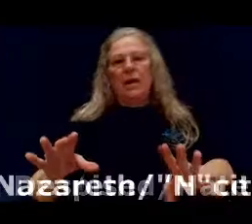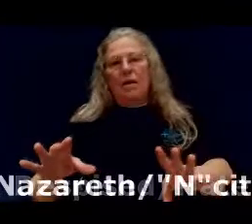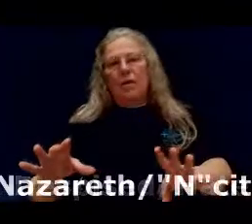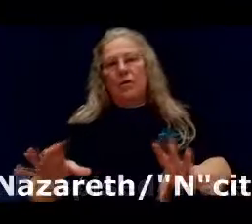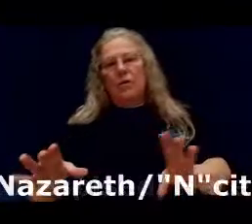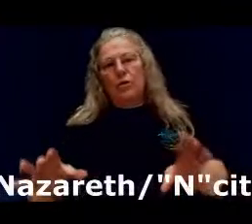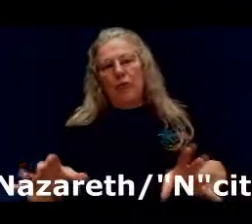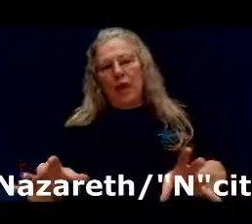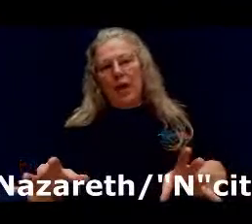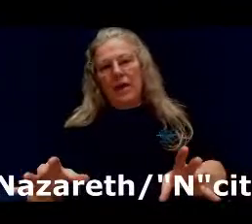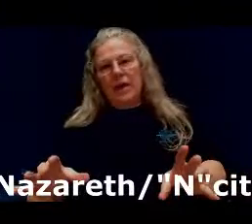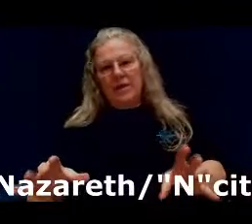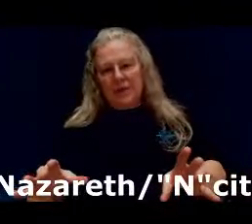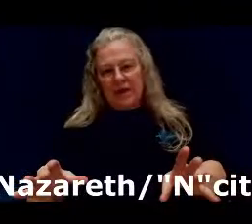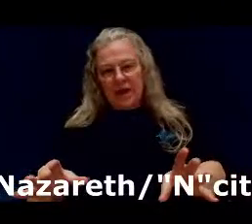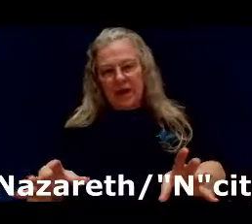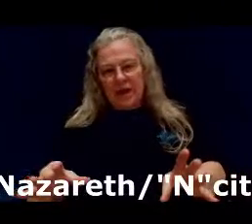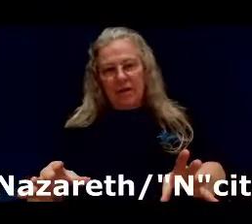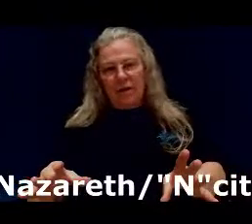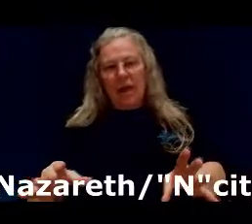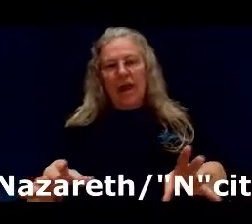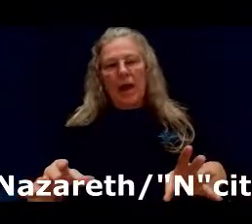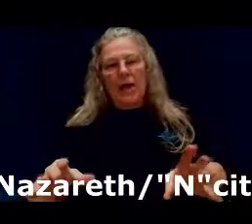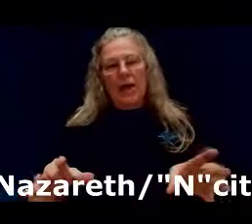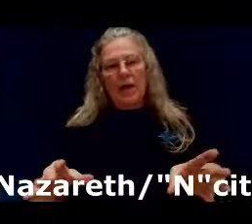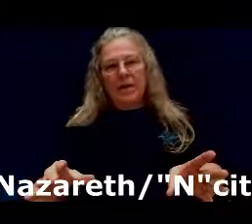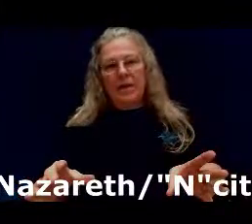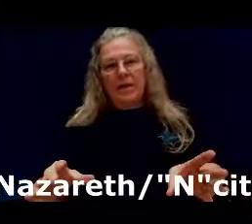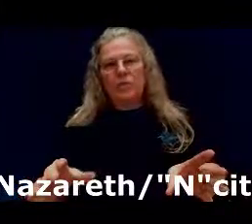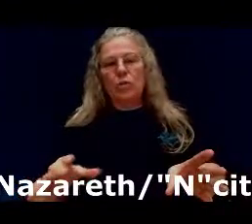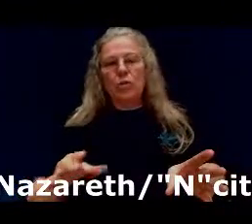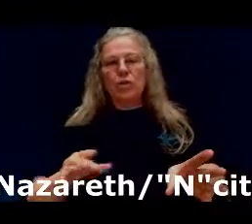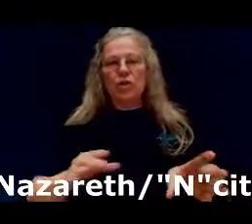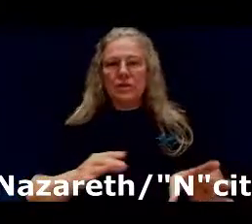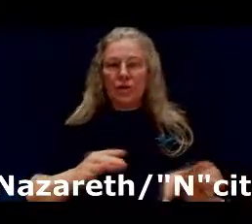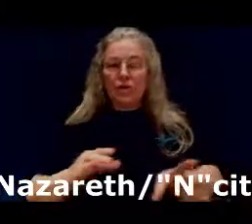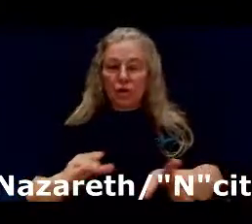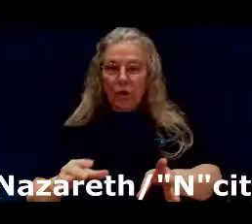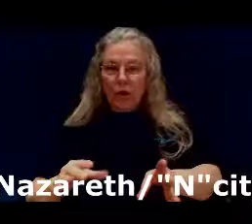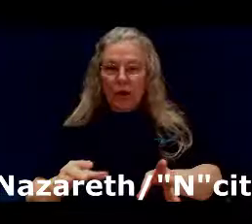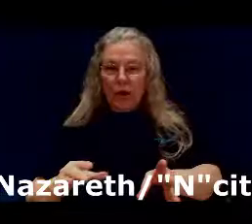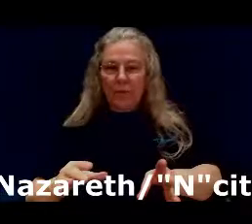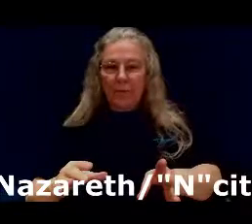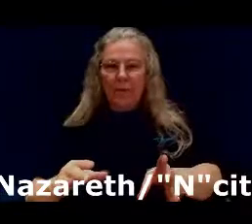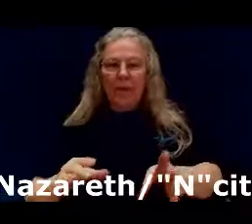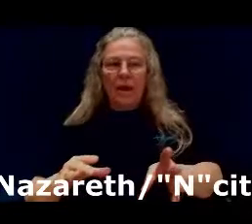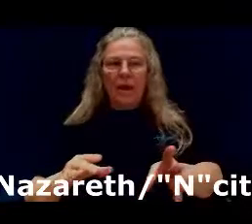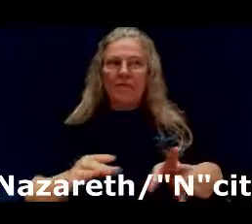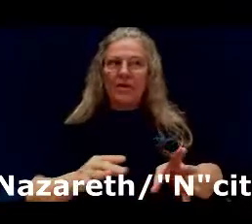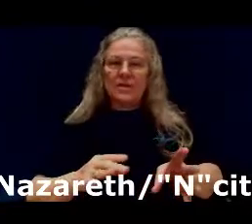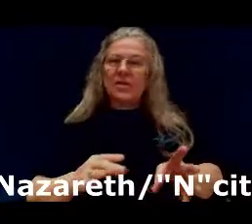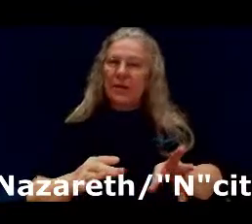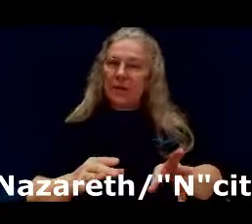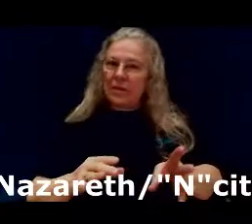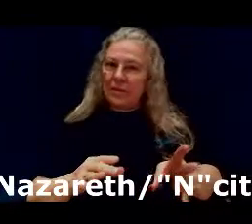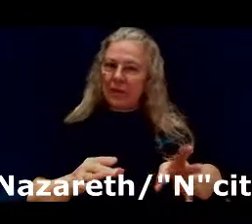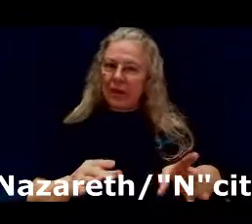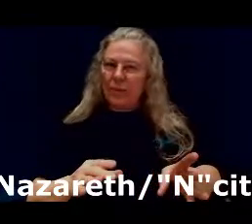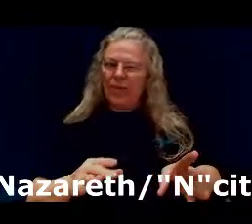Now, you've got a city here, and a lot of times when you're just interpreting, if it's something that people